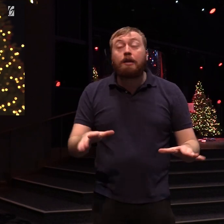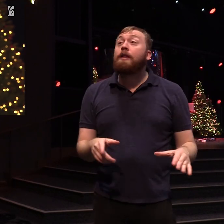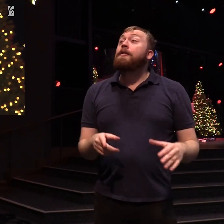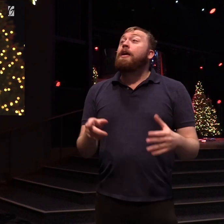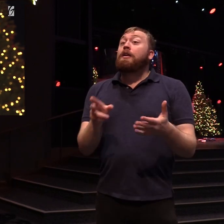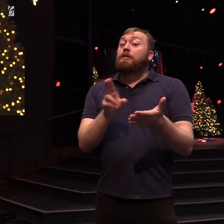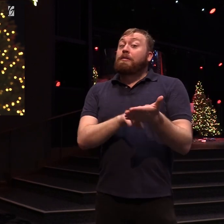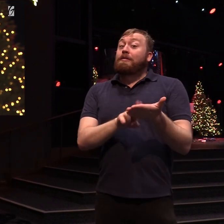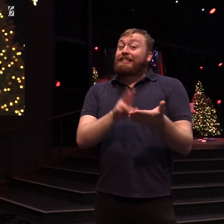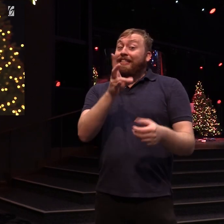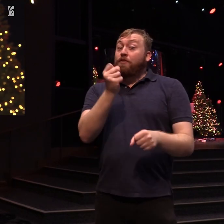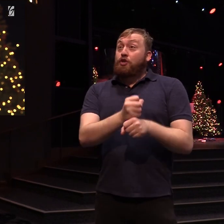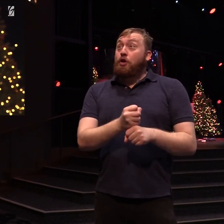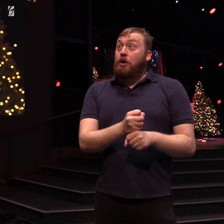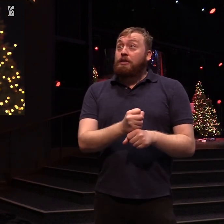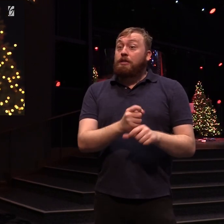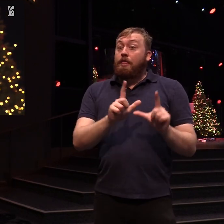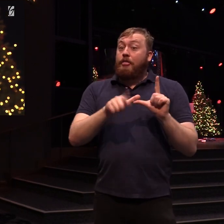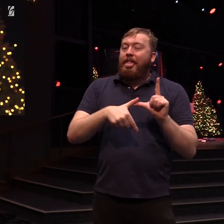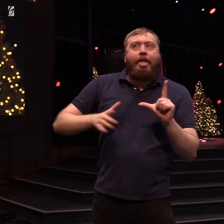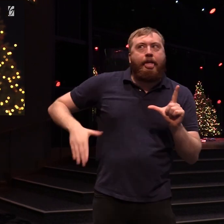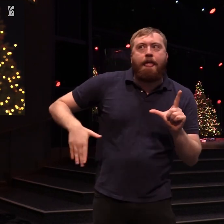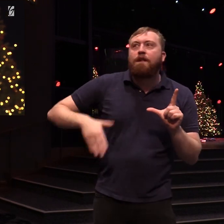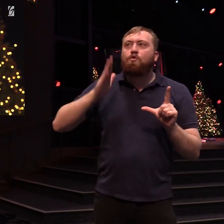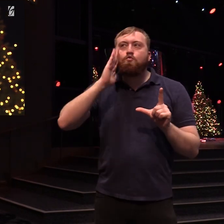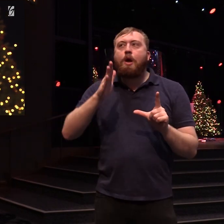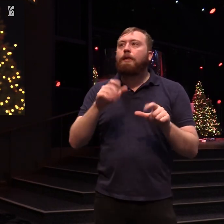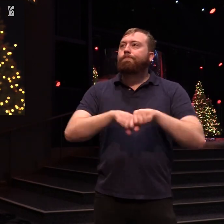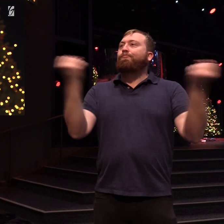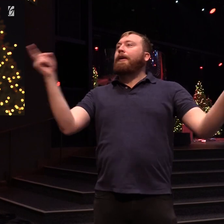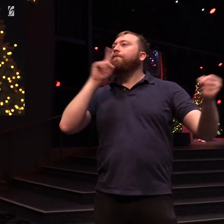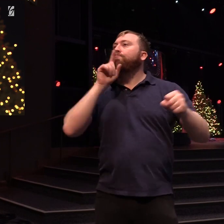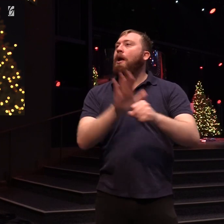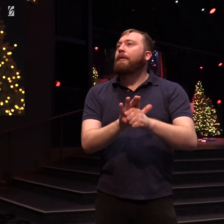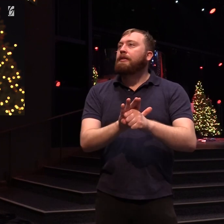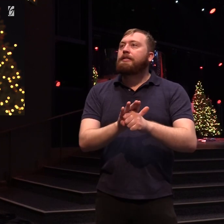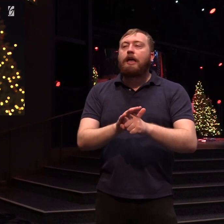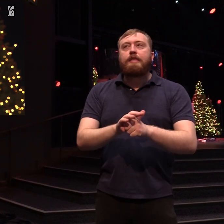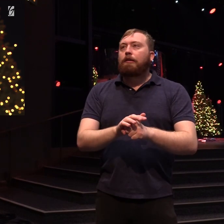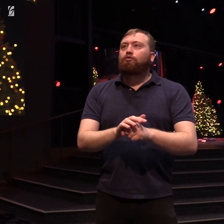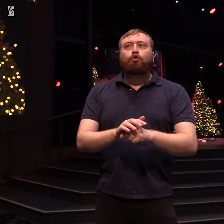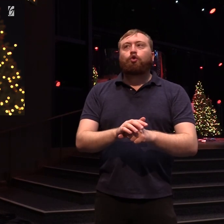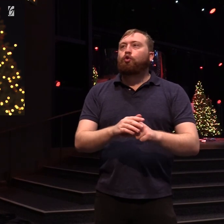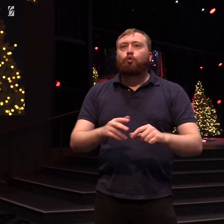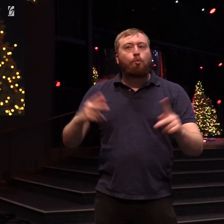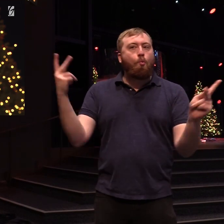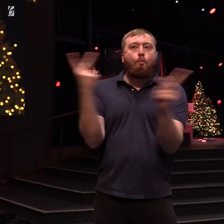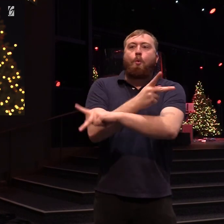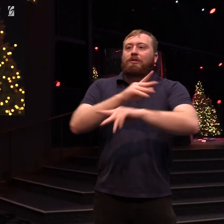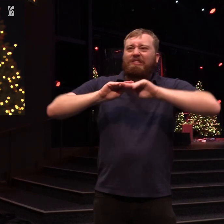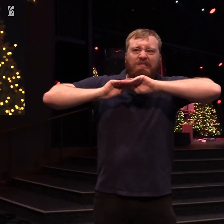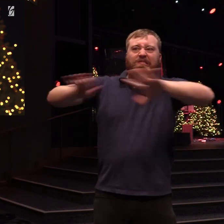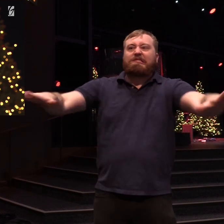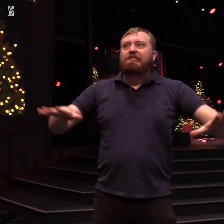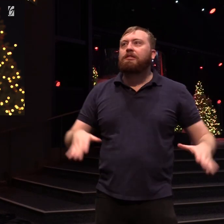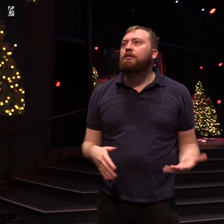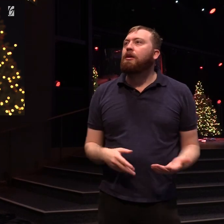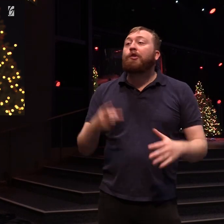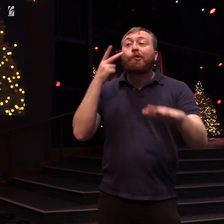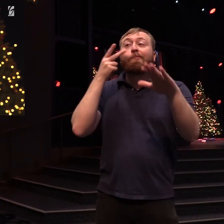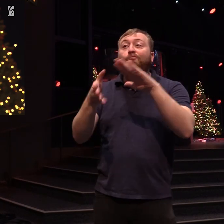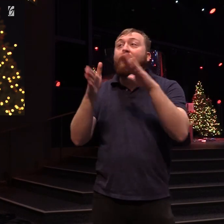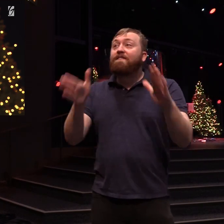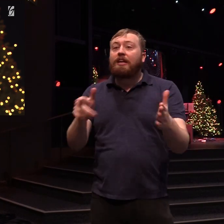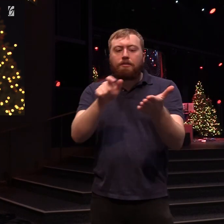his promise, and literally all hell will break loose. The prophet said he will cause astounding